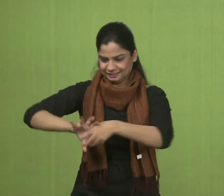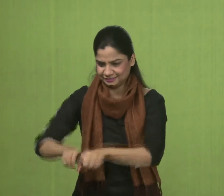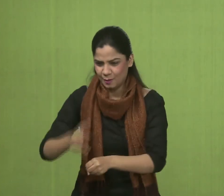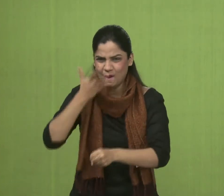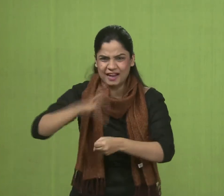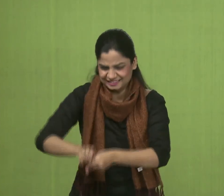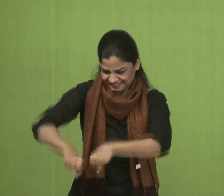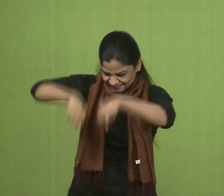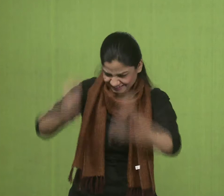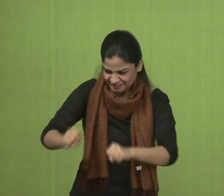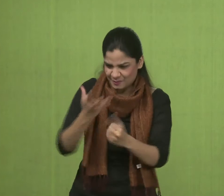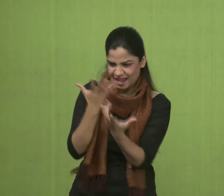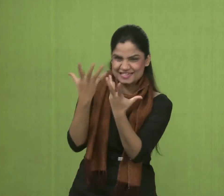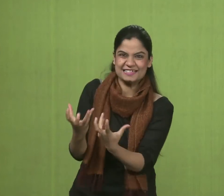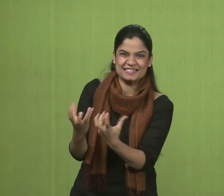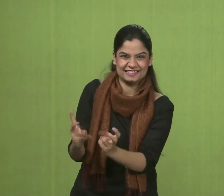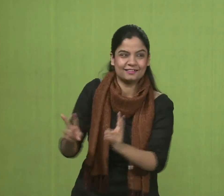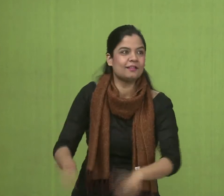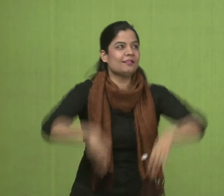outside to let it dry. It's called clothes dry.